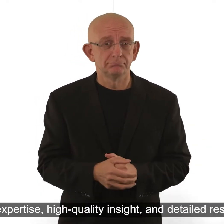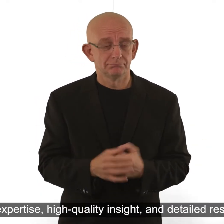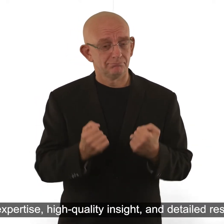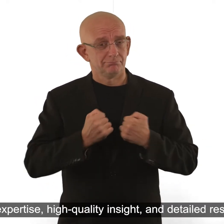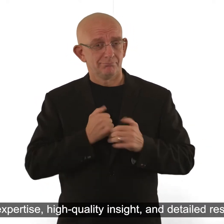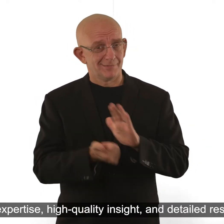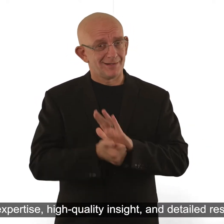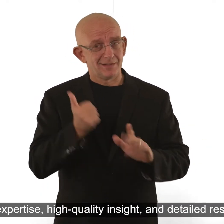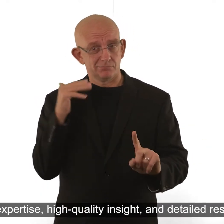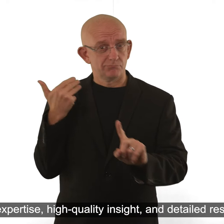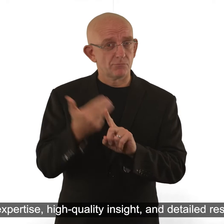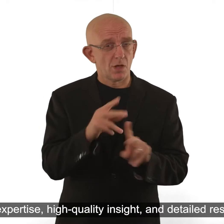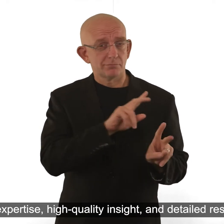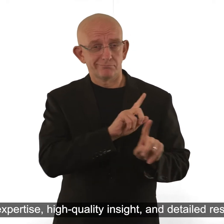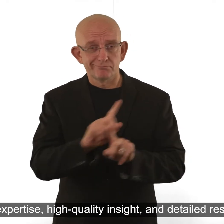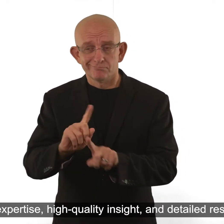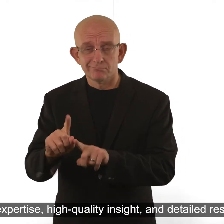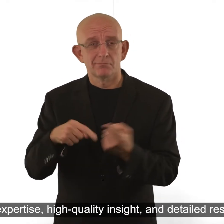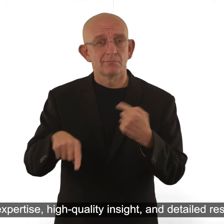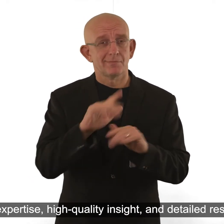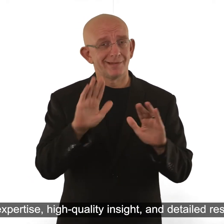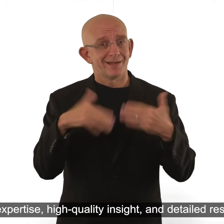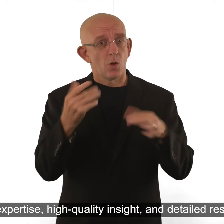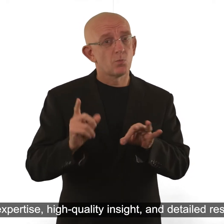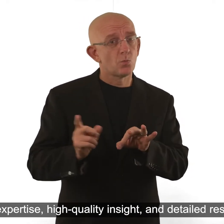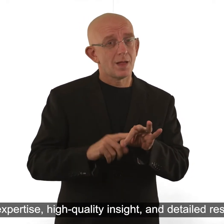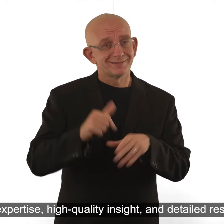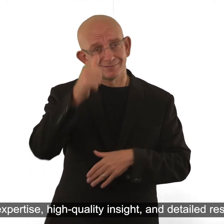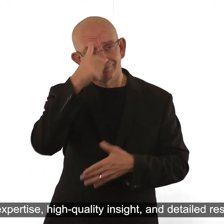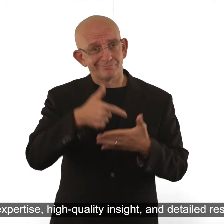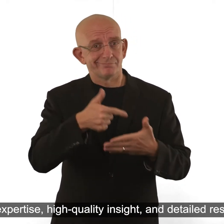Our expertise, high quality insight and detailed resources